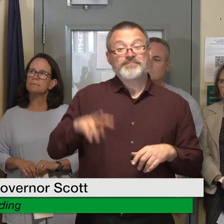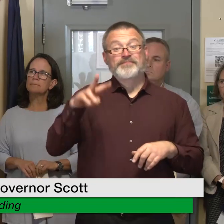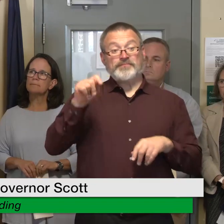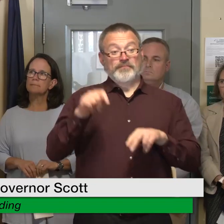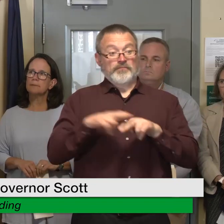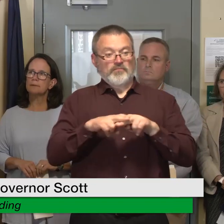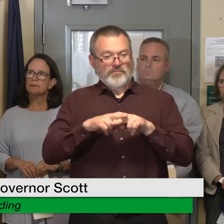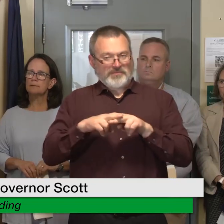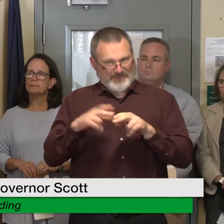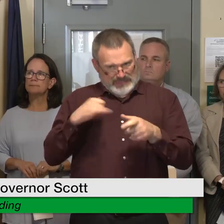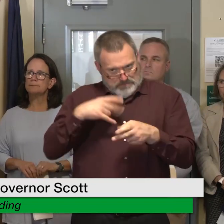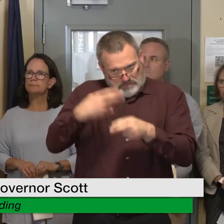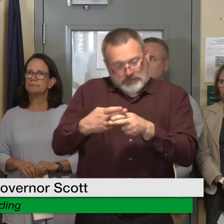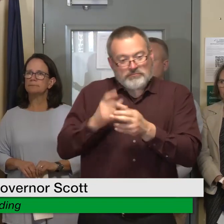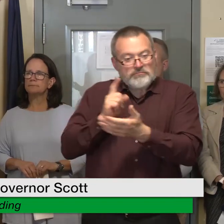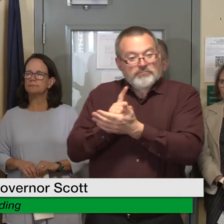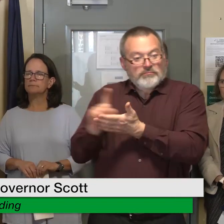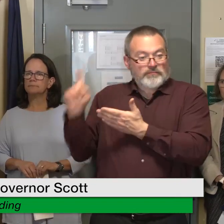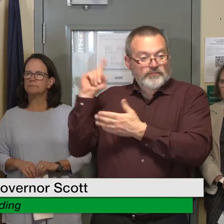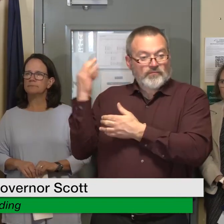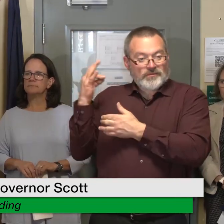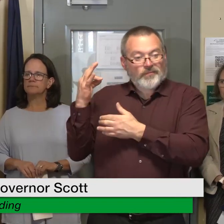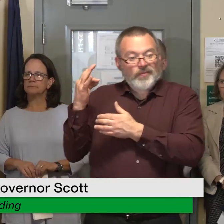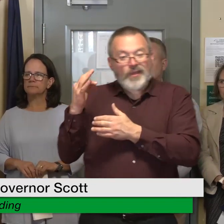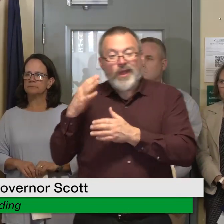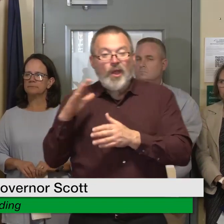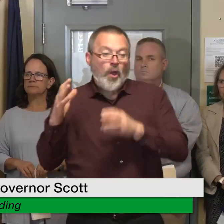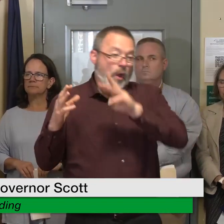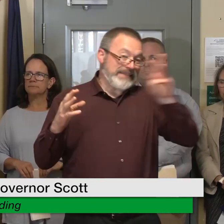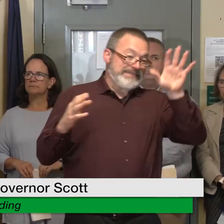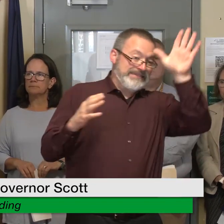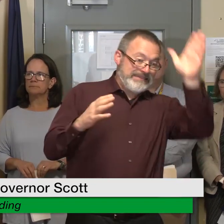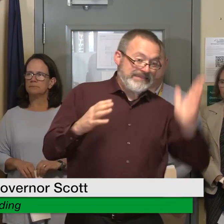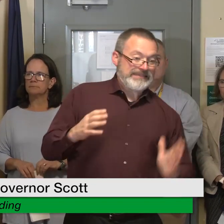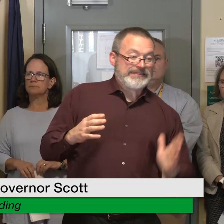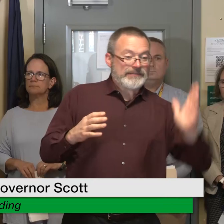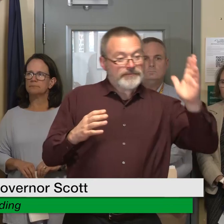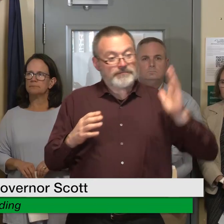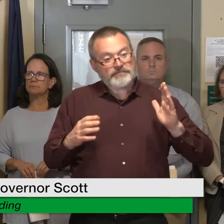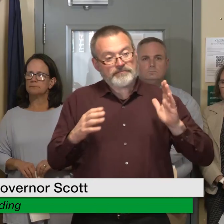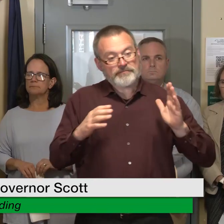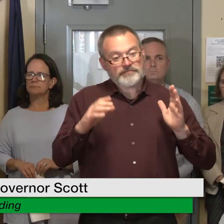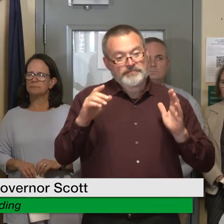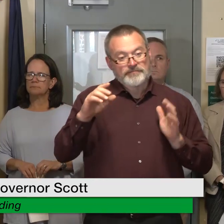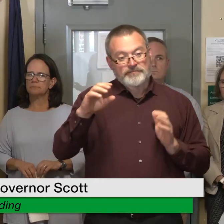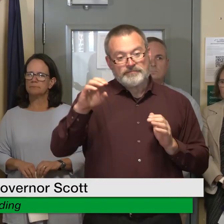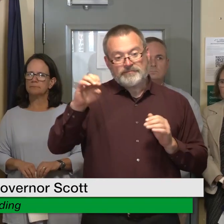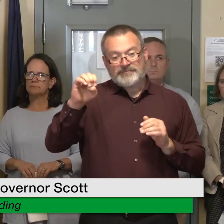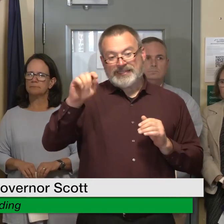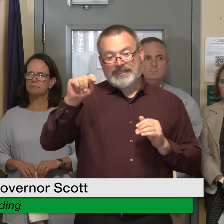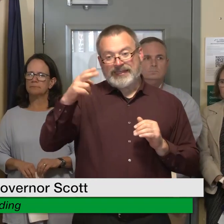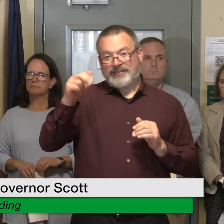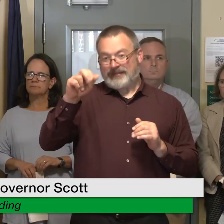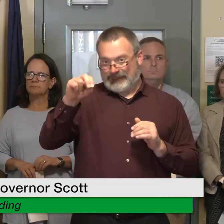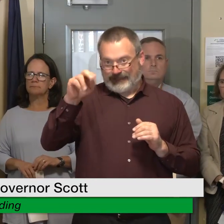Friday, had reopened on the Western Corridor, and that is the Ethan Allen, the Amtrak Ethan